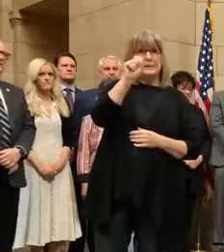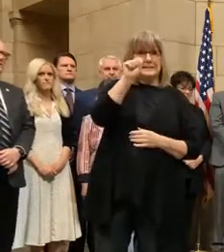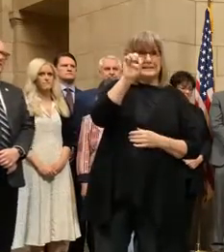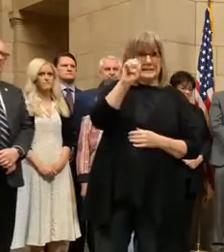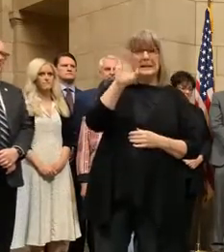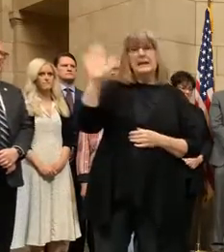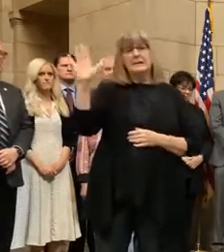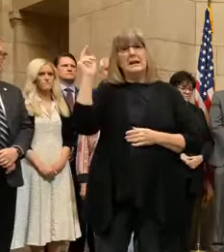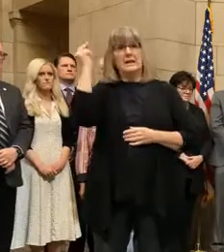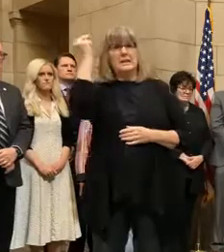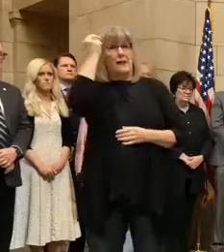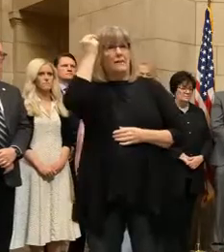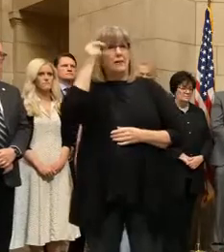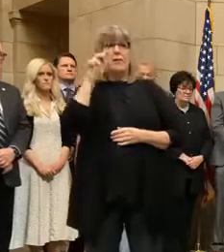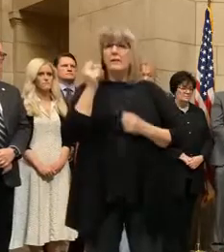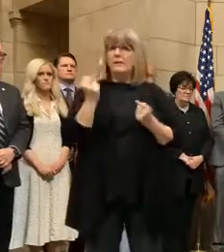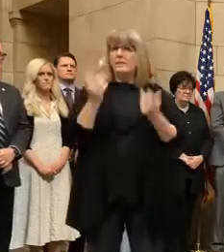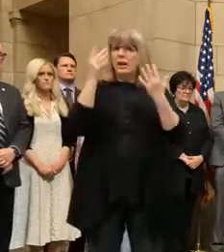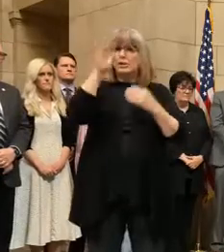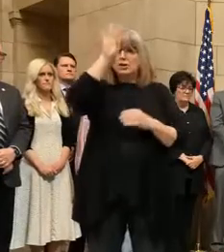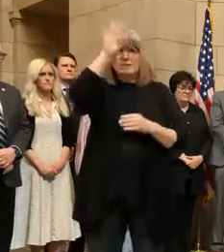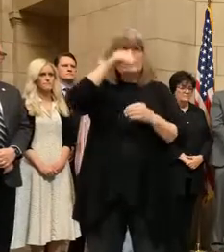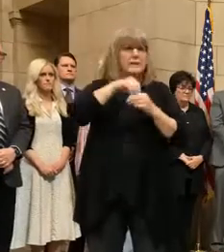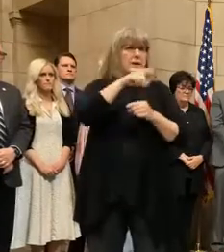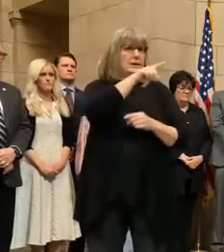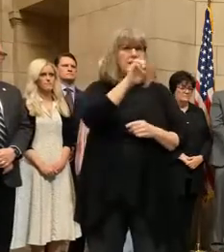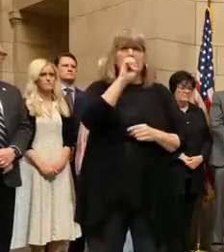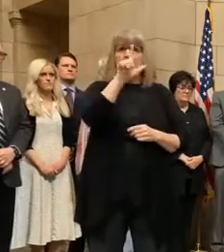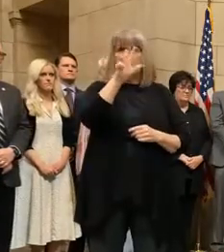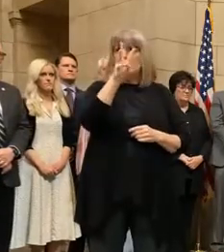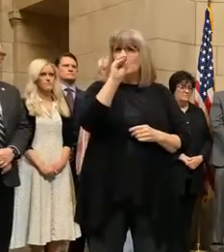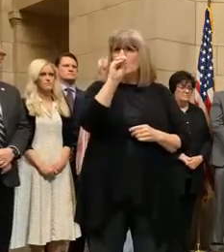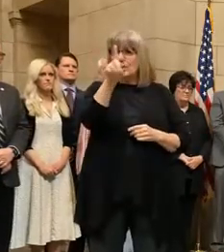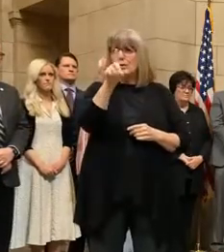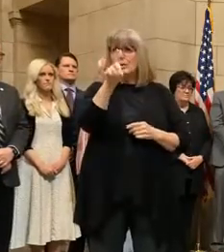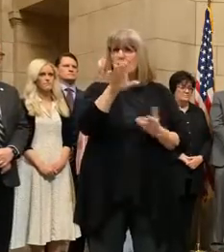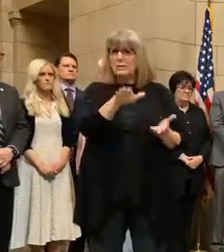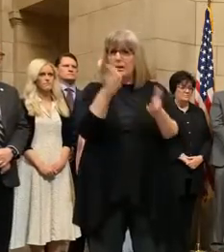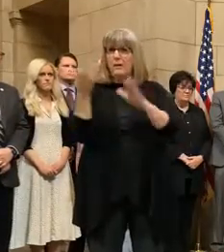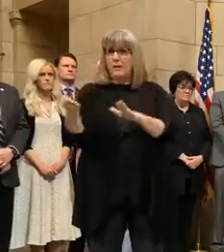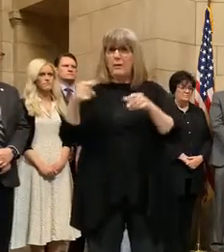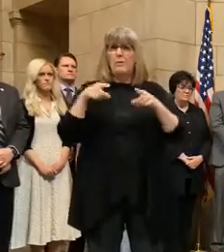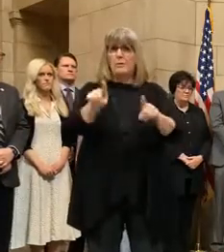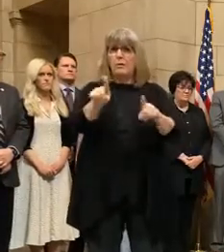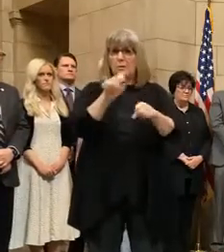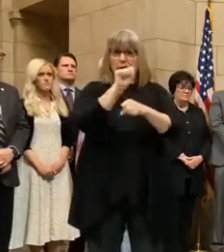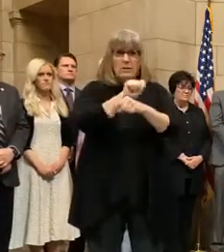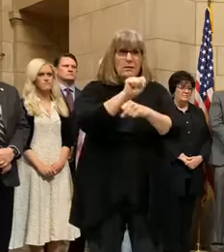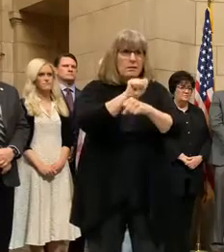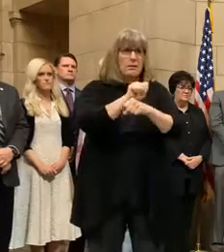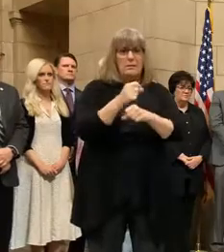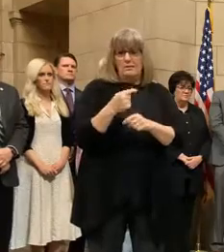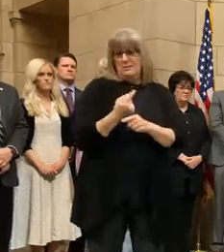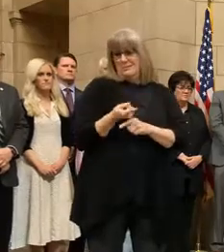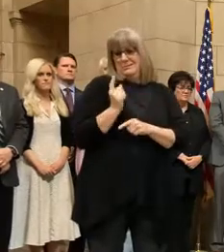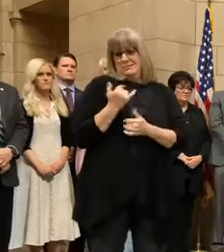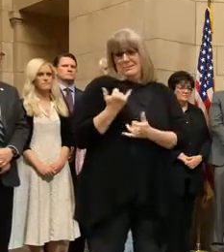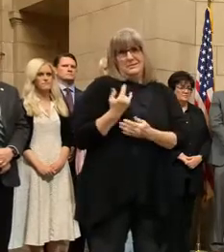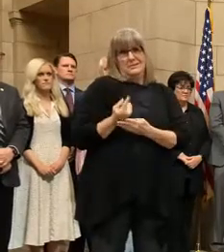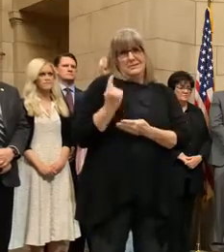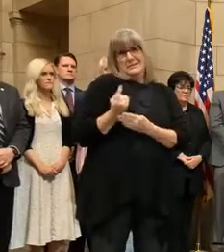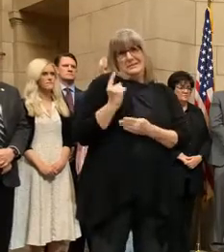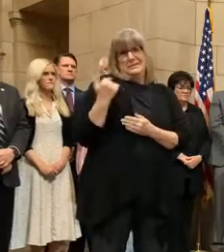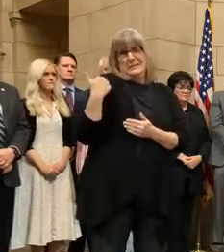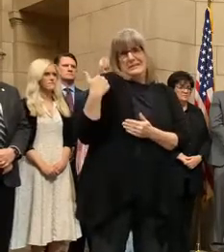nephew, Fire Chief of Elwood, Darren Krull, who was killed in the line of duty earlier this week,